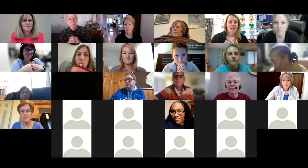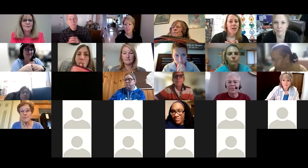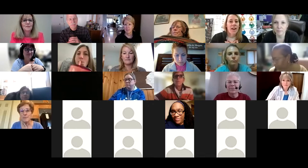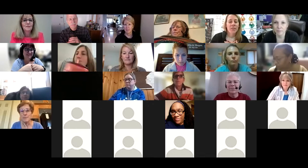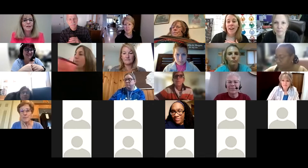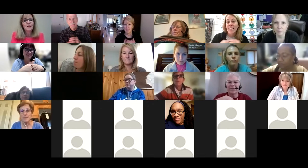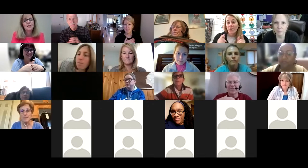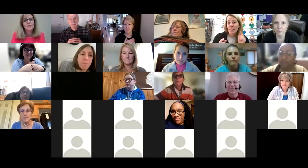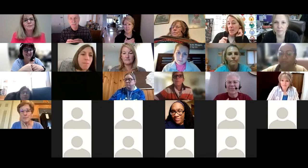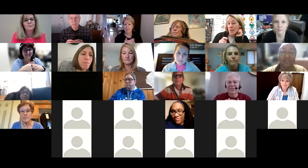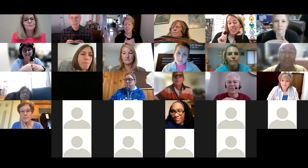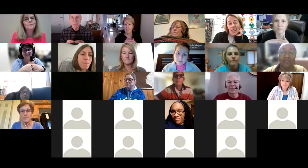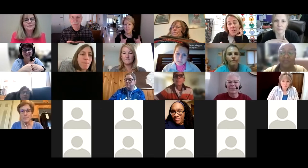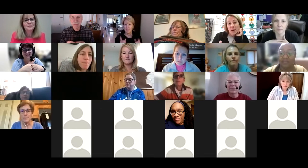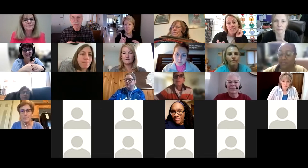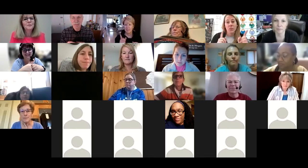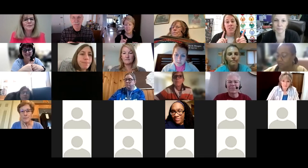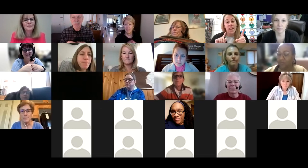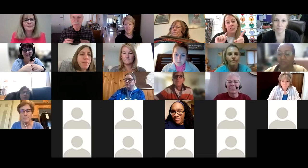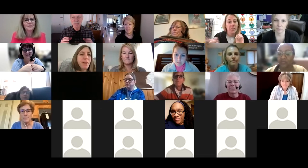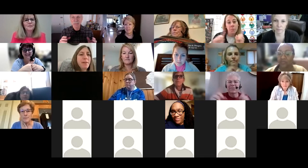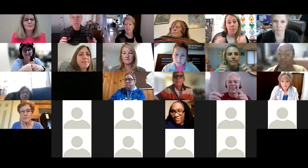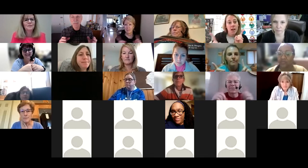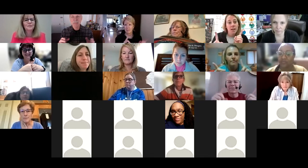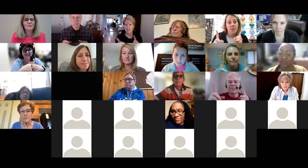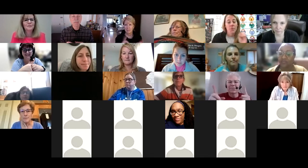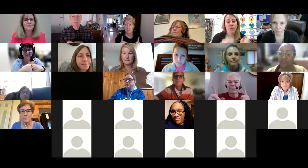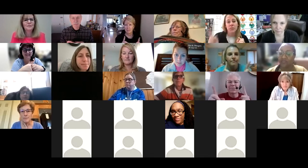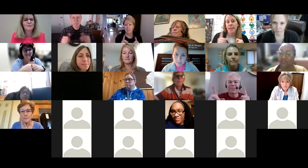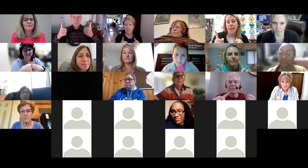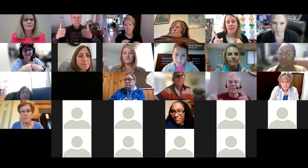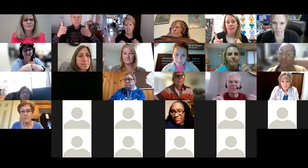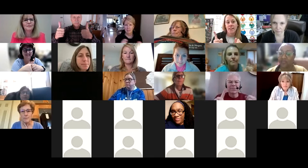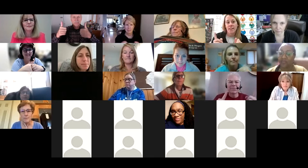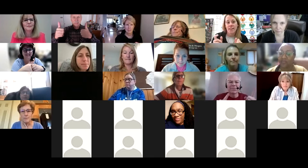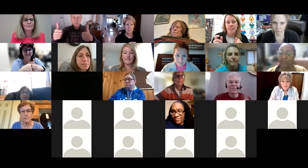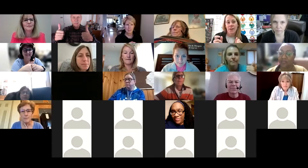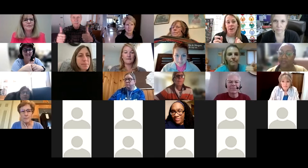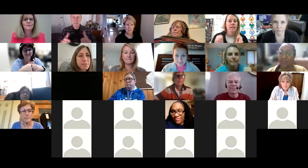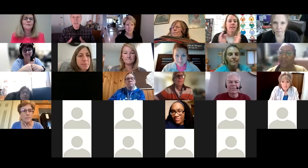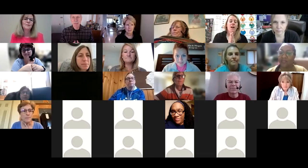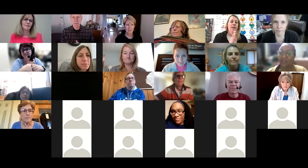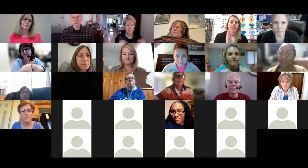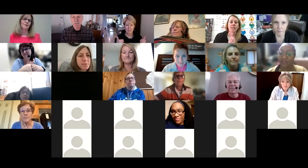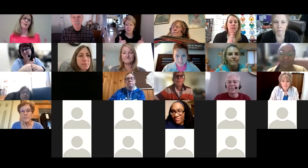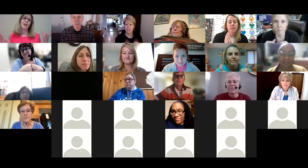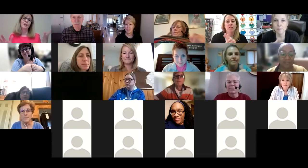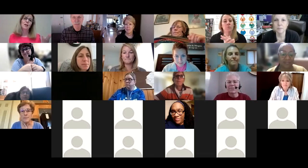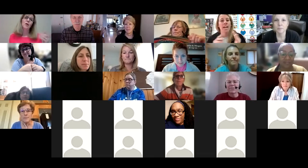All right. You cut out a little bit, but I think what you want us to do is kind of do a little pep talk before we try again. Is that right? Yeah. All right, Nancy, we could do like